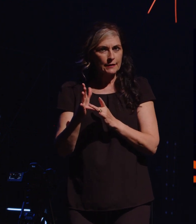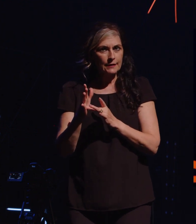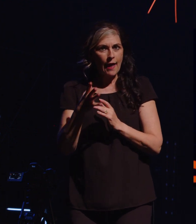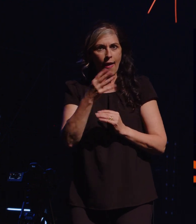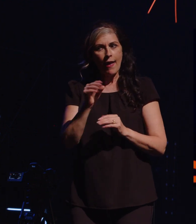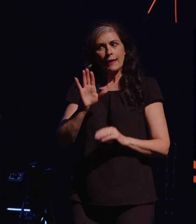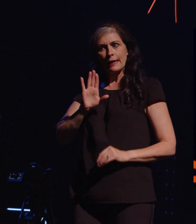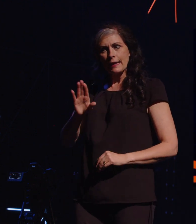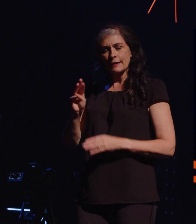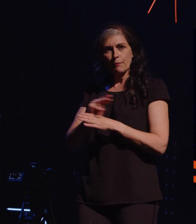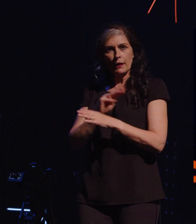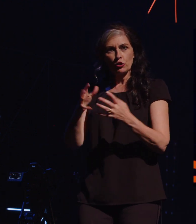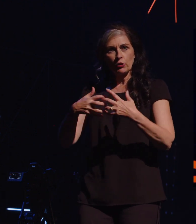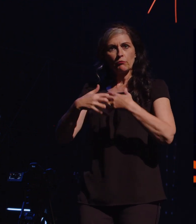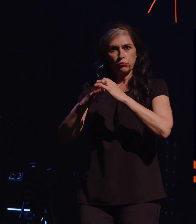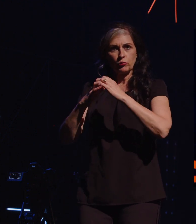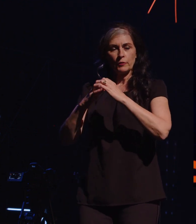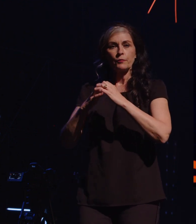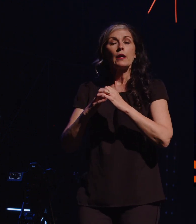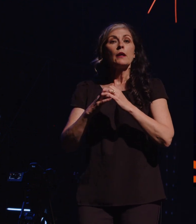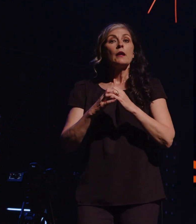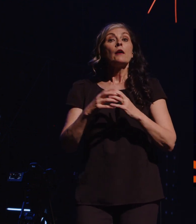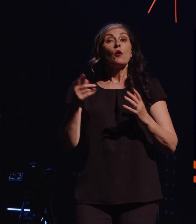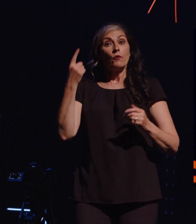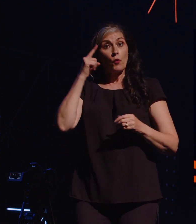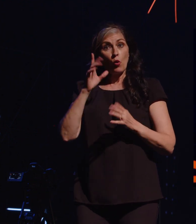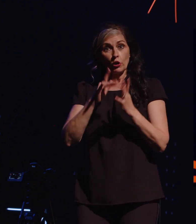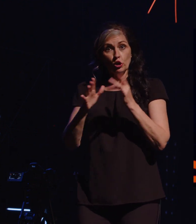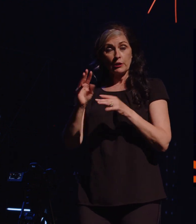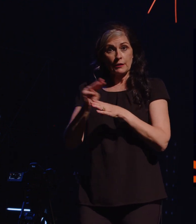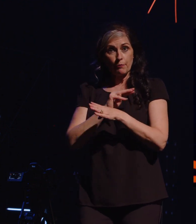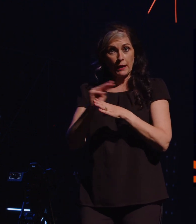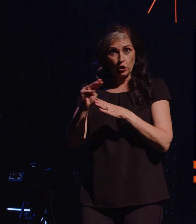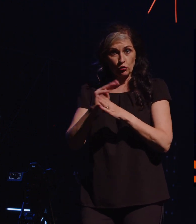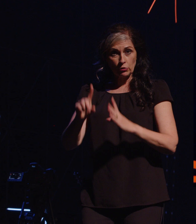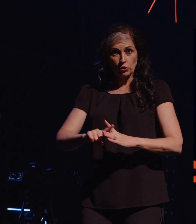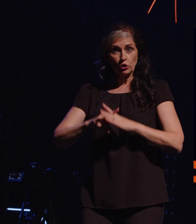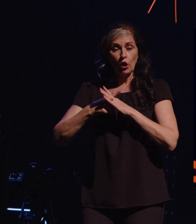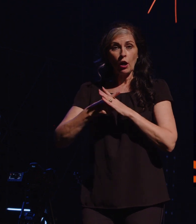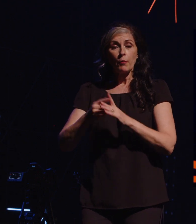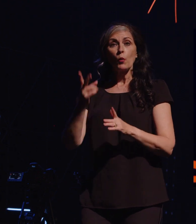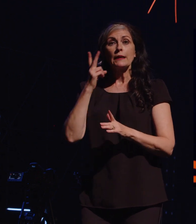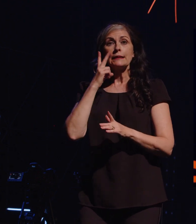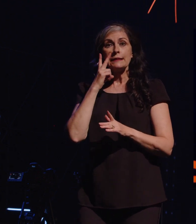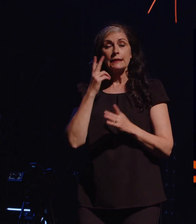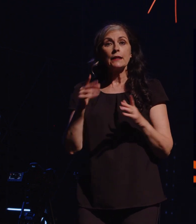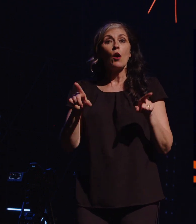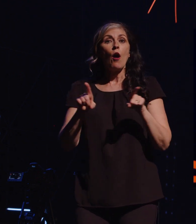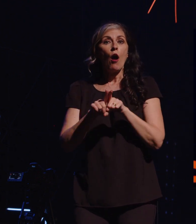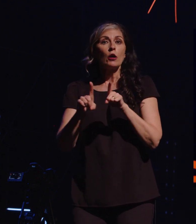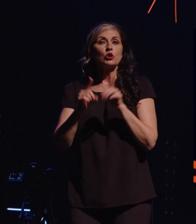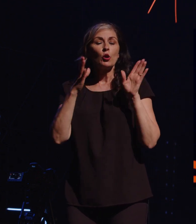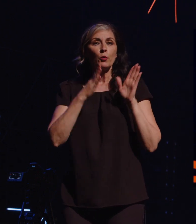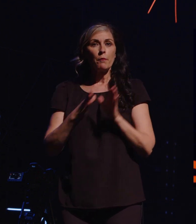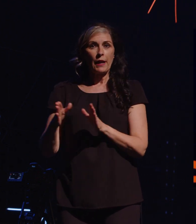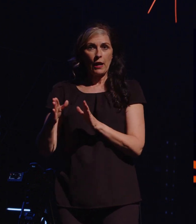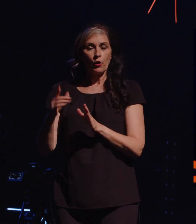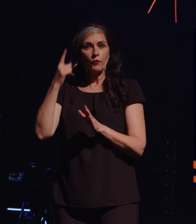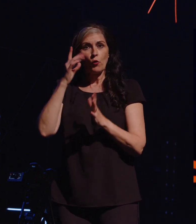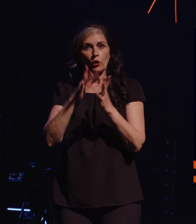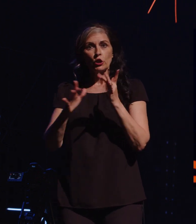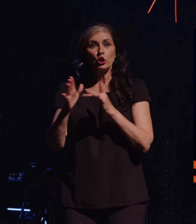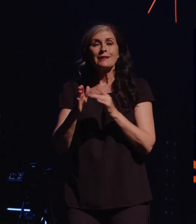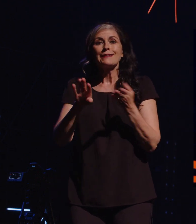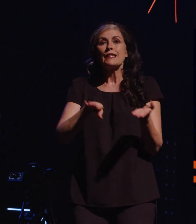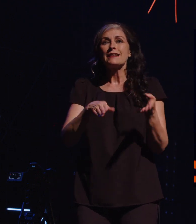his ministry to begin. But not only did he prepare the way for Jesus' ministry, but what we see here is that he also prepared the way for